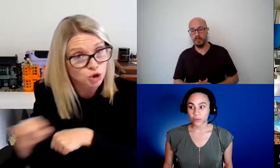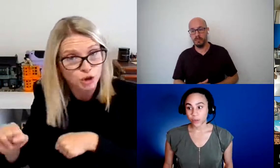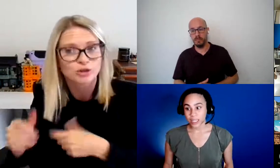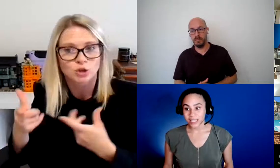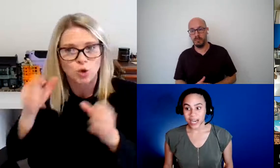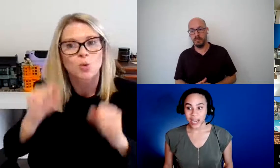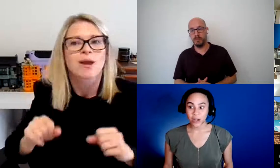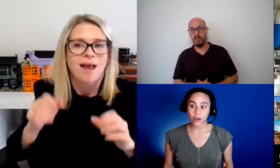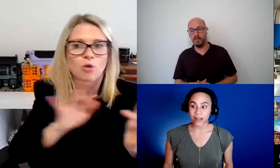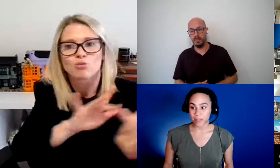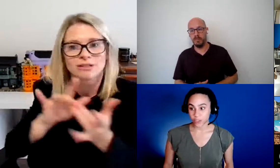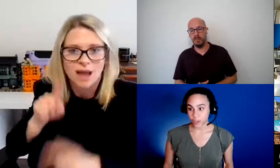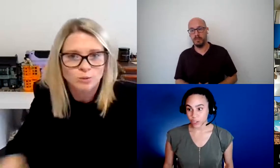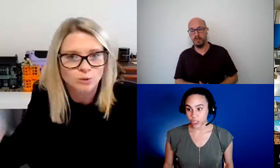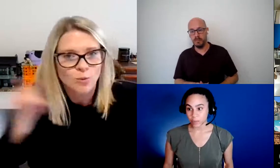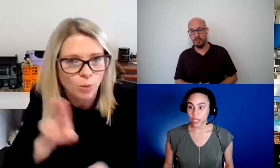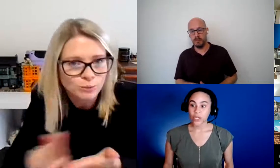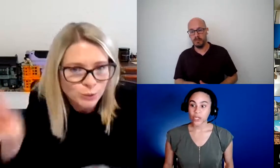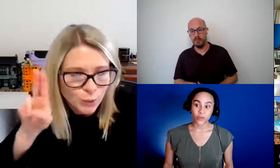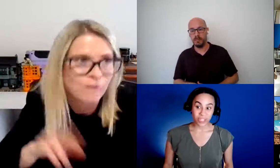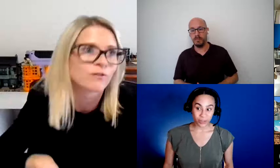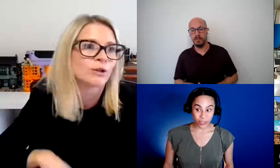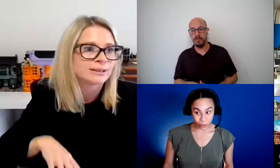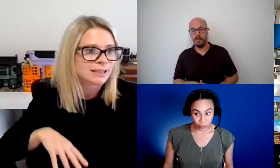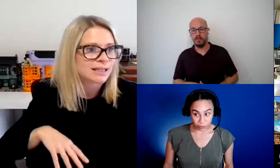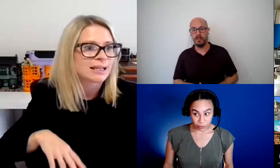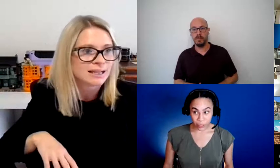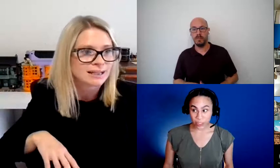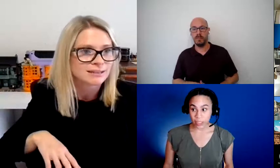So, if you're looking to hire or have internships, you can reach out to those universities.